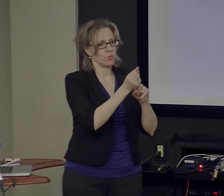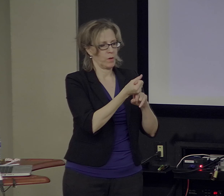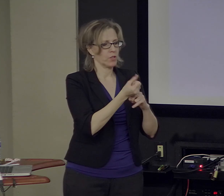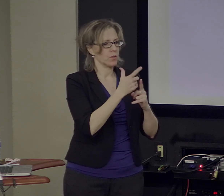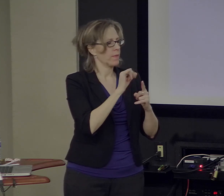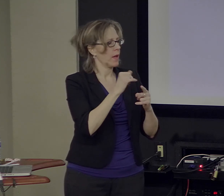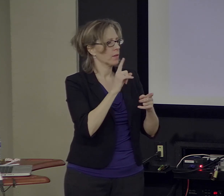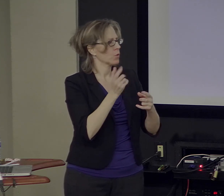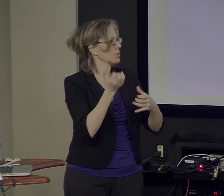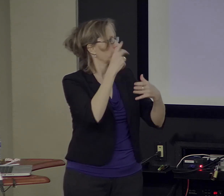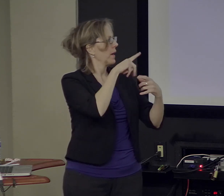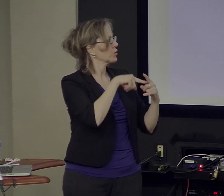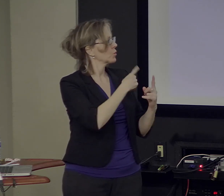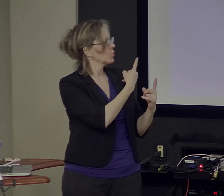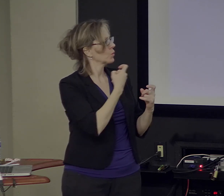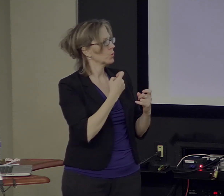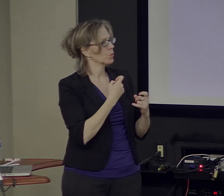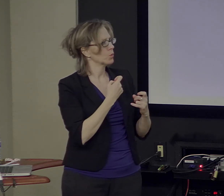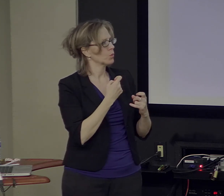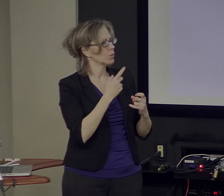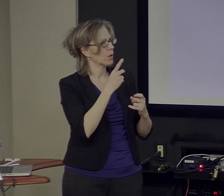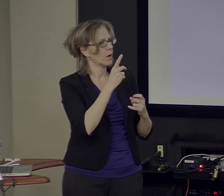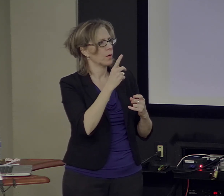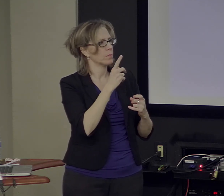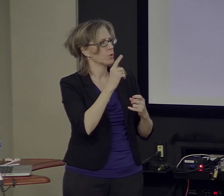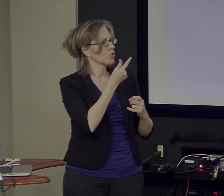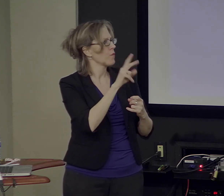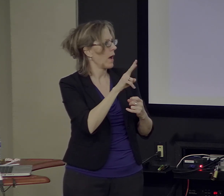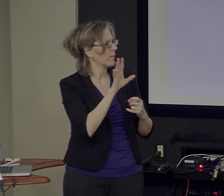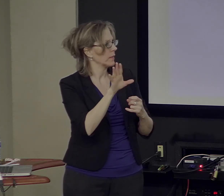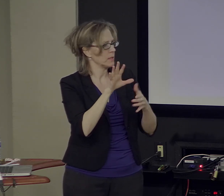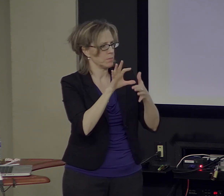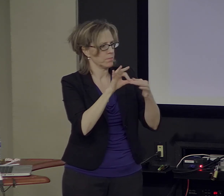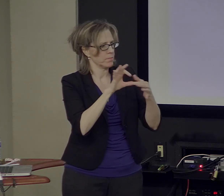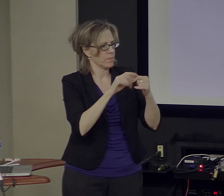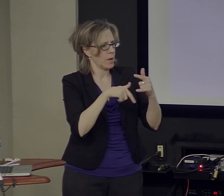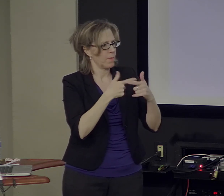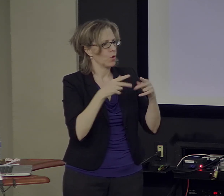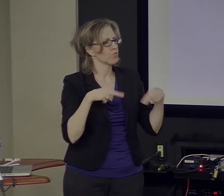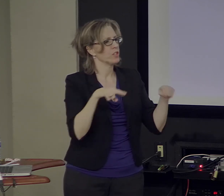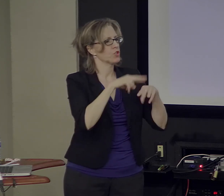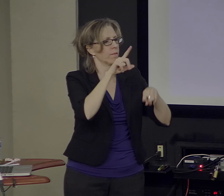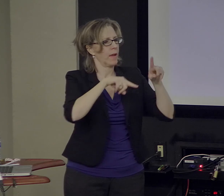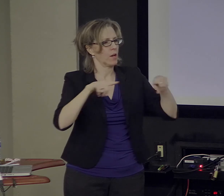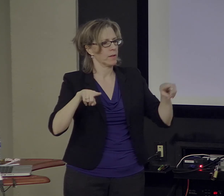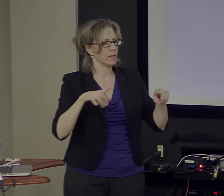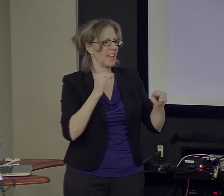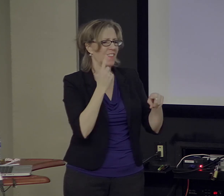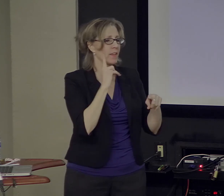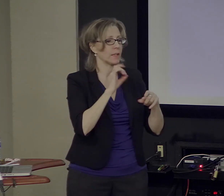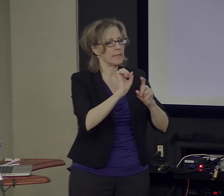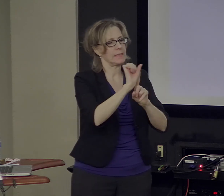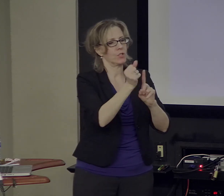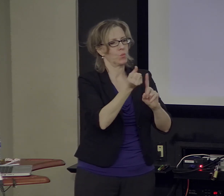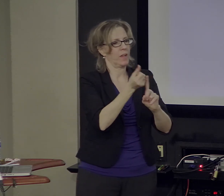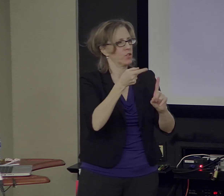Yeah, thank you very much. And I think that goes back to the question that Gaurav has asked about